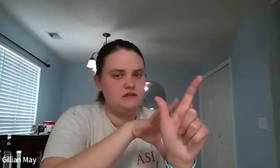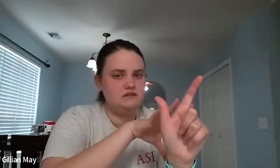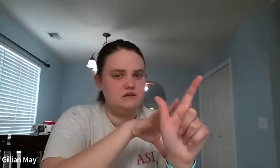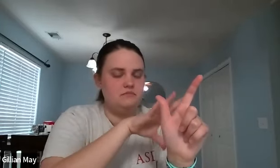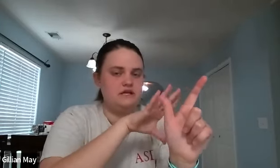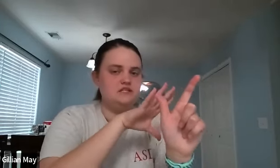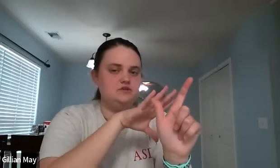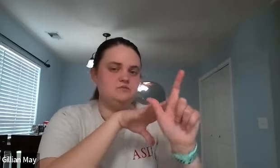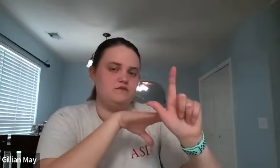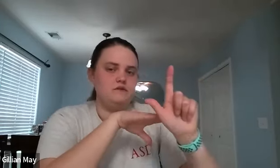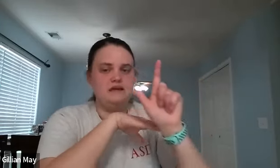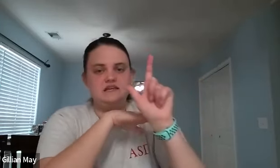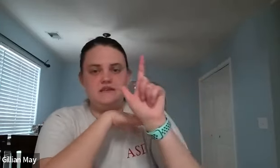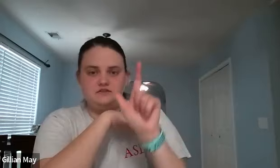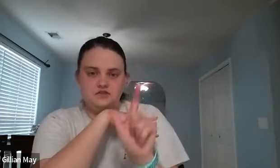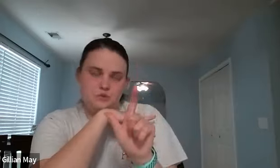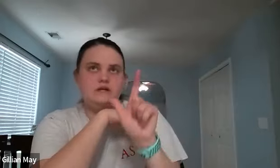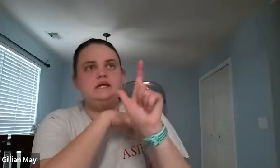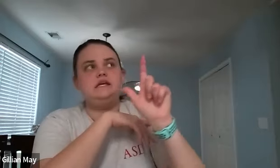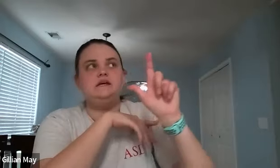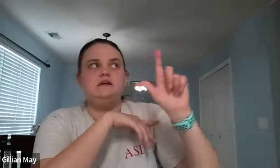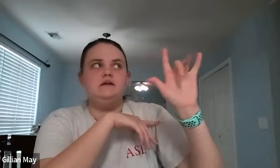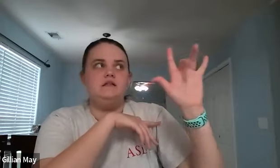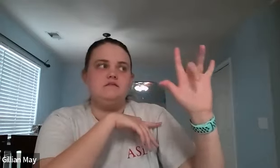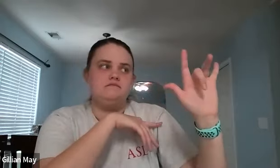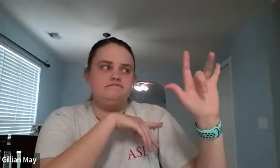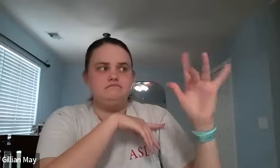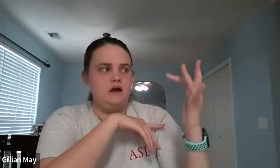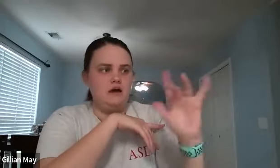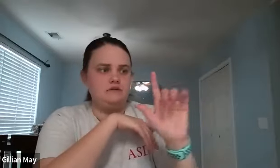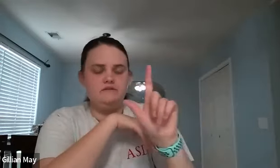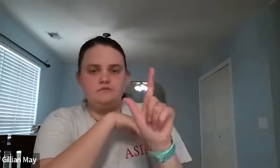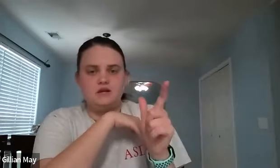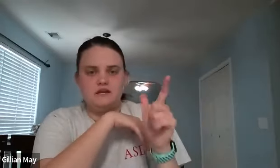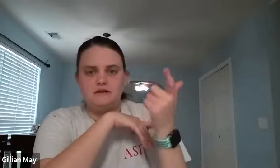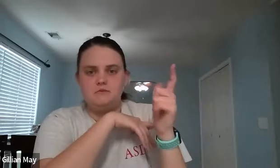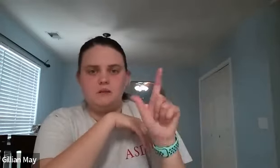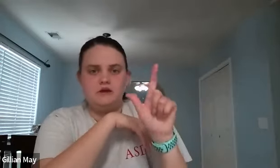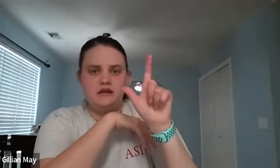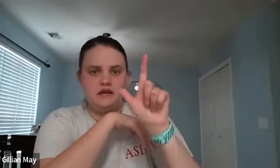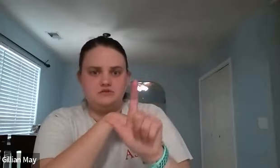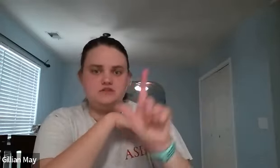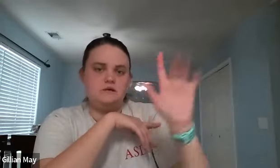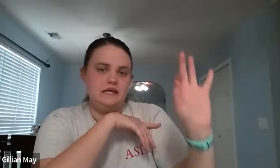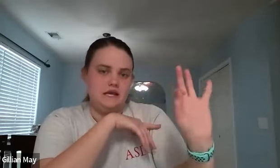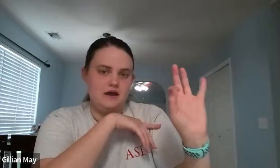spots, but it's used more for like saying like 20, I don't even know, I'm trying to make up a number my brain can't catch with it,